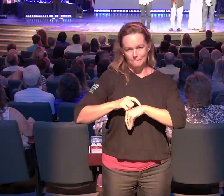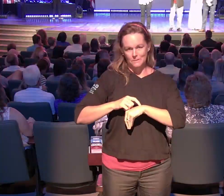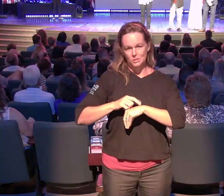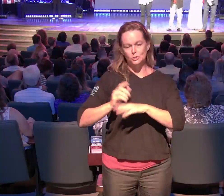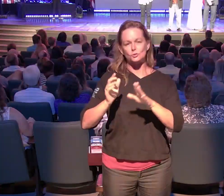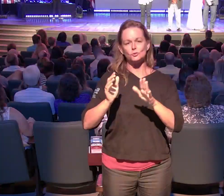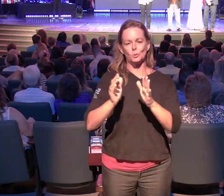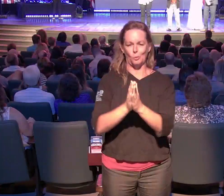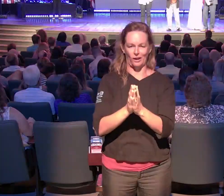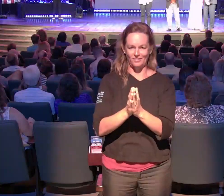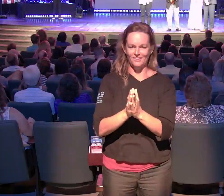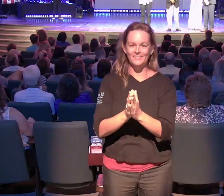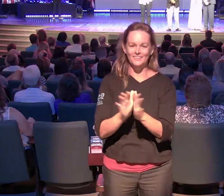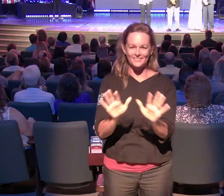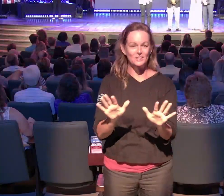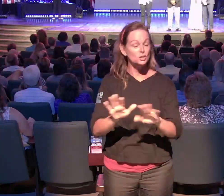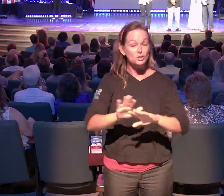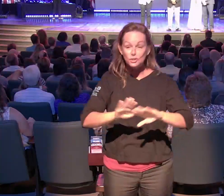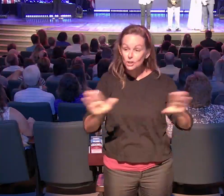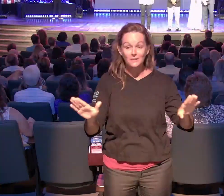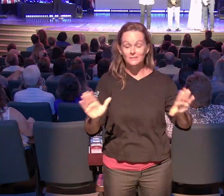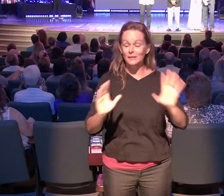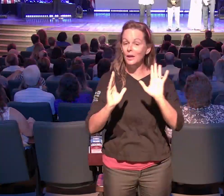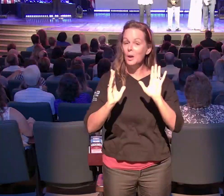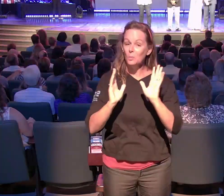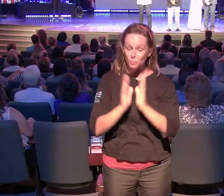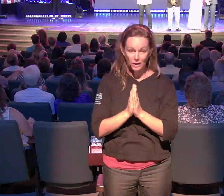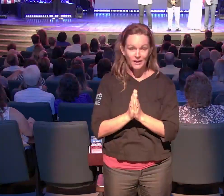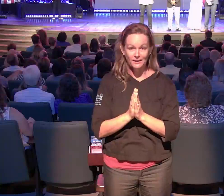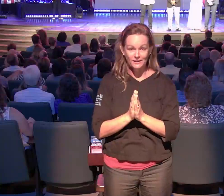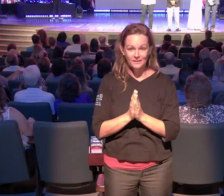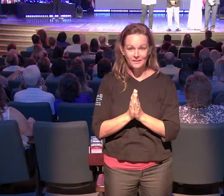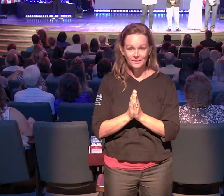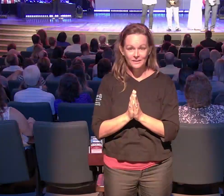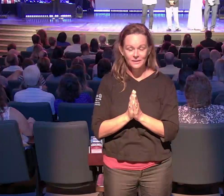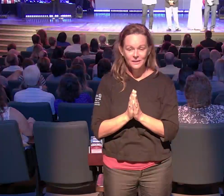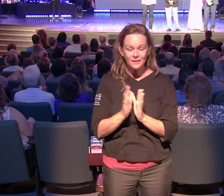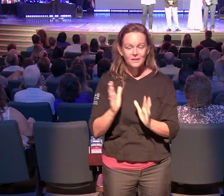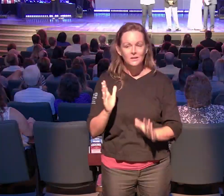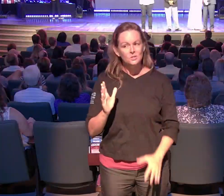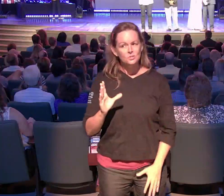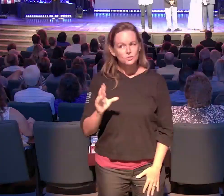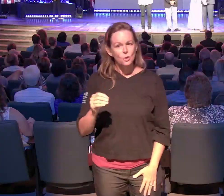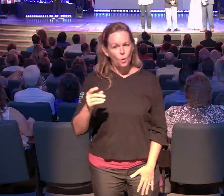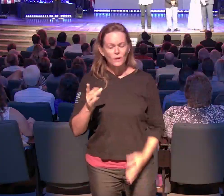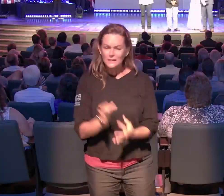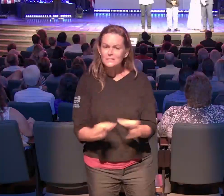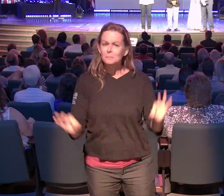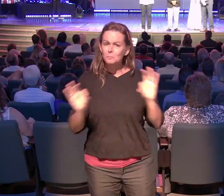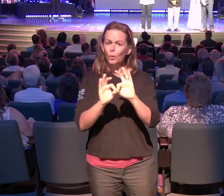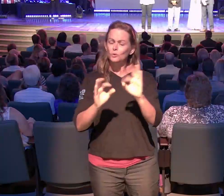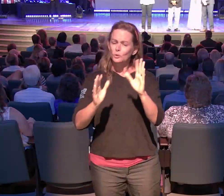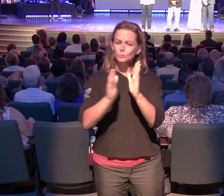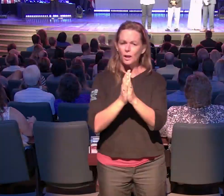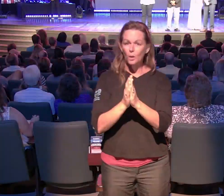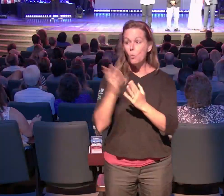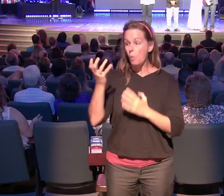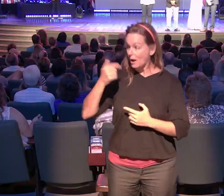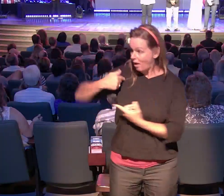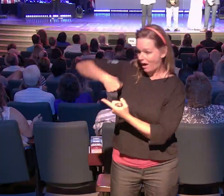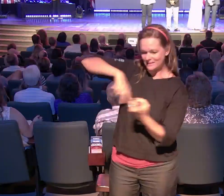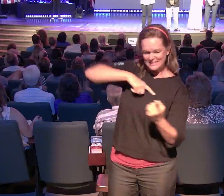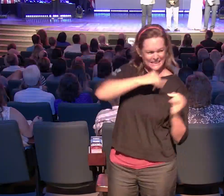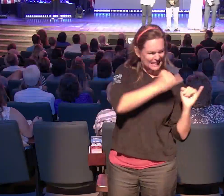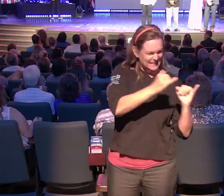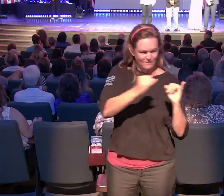our volunteers and team here to just lead us in a time of prayers as we take personal responsibility for being peacemakers.